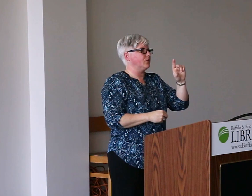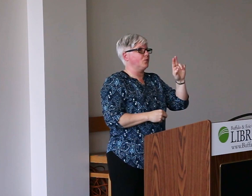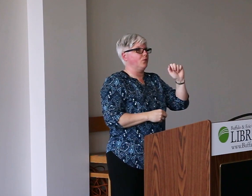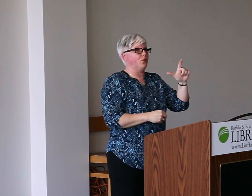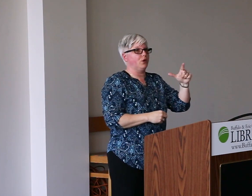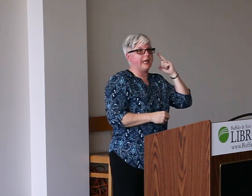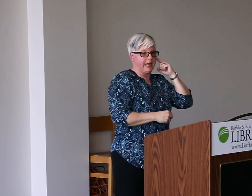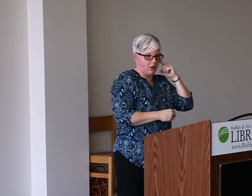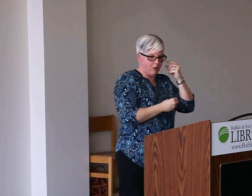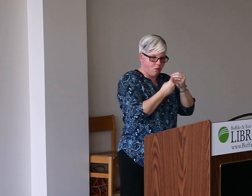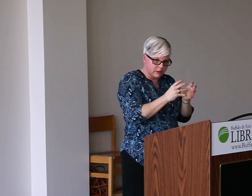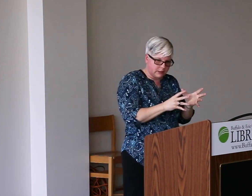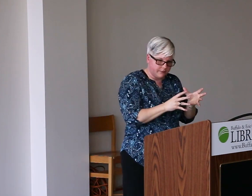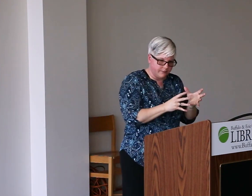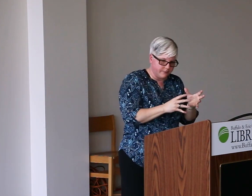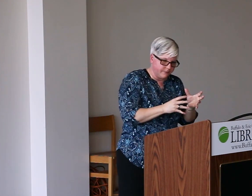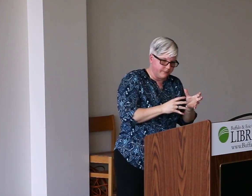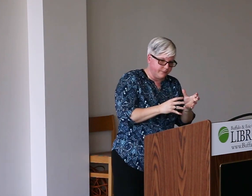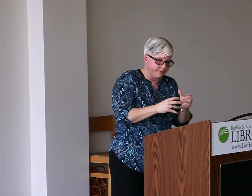called residual hearing loss.